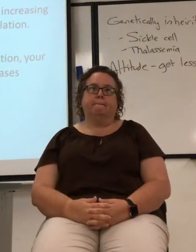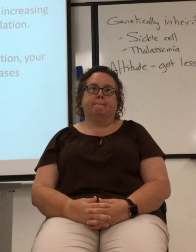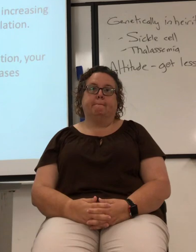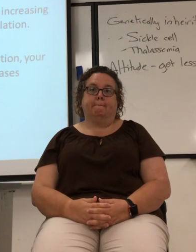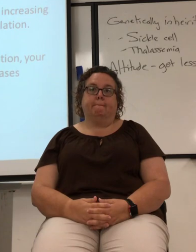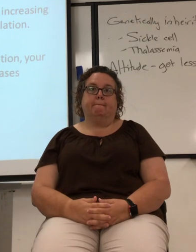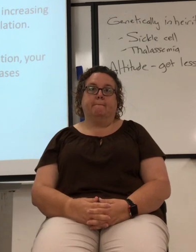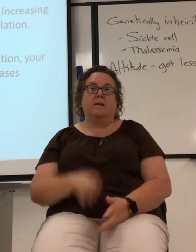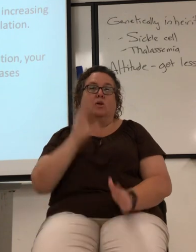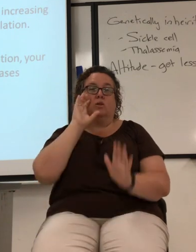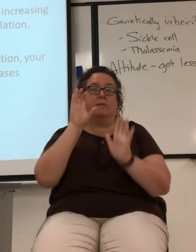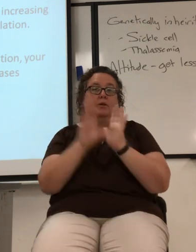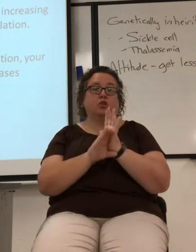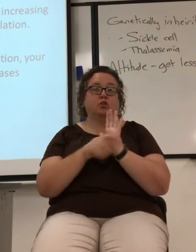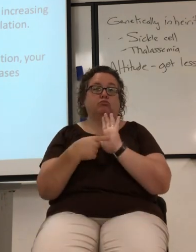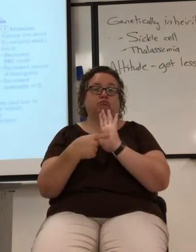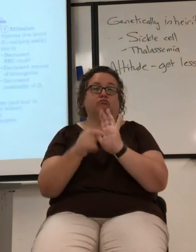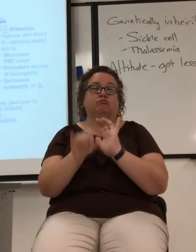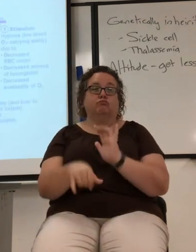Here's the figure for that.